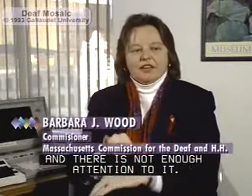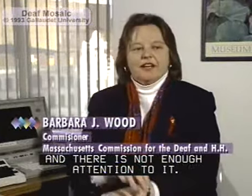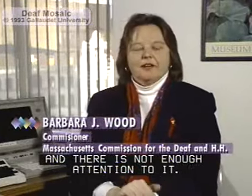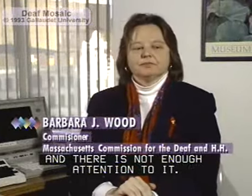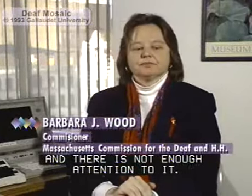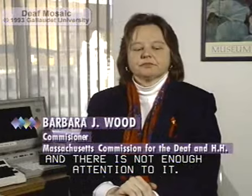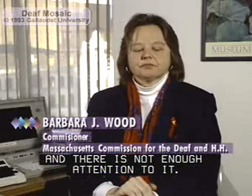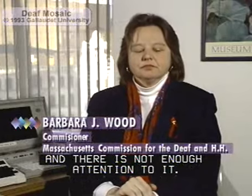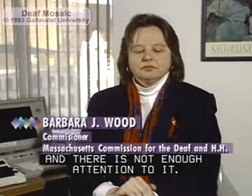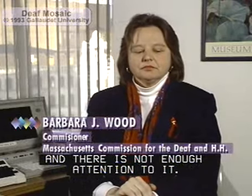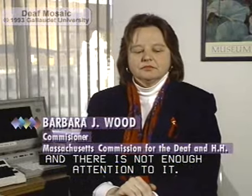it.